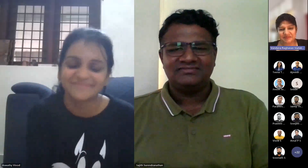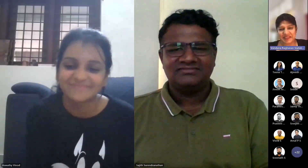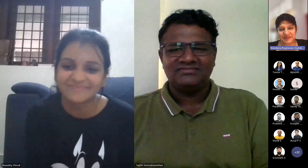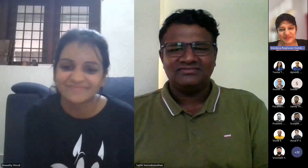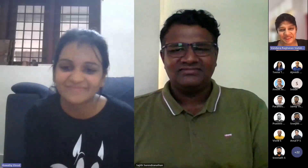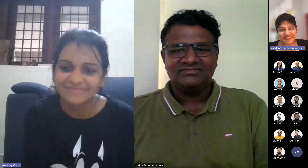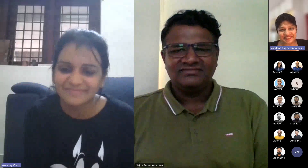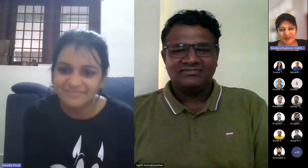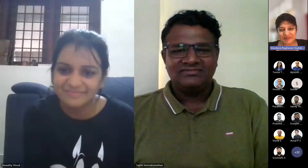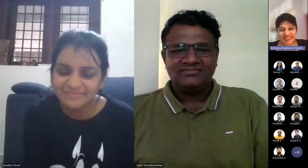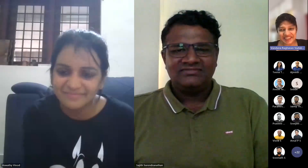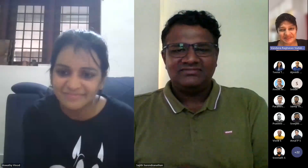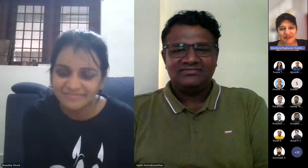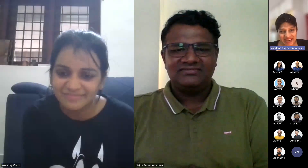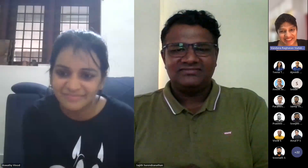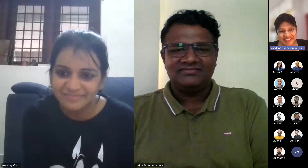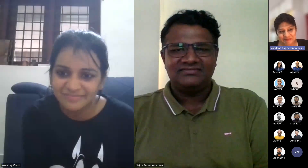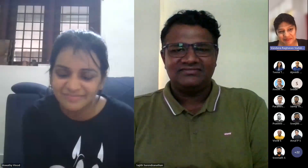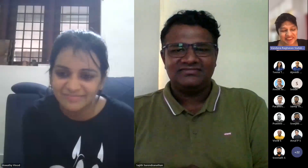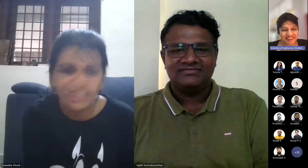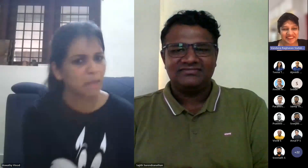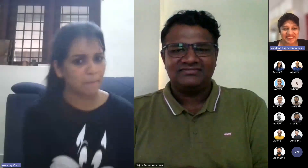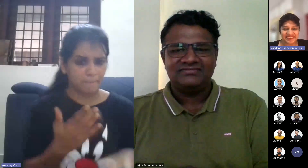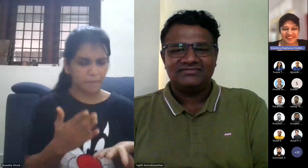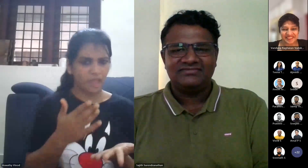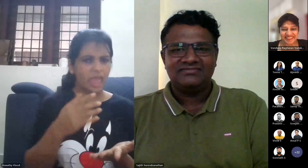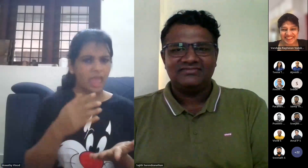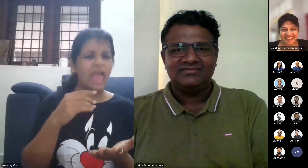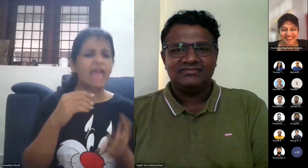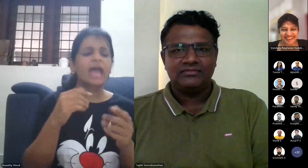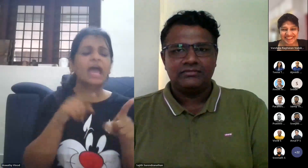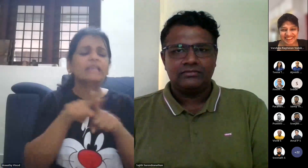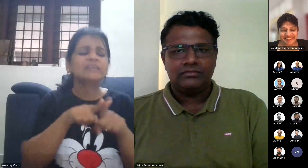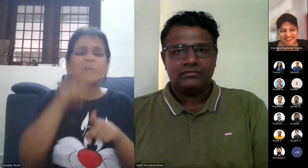Yeah. Can you maybe cite a bad example?